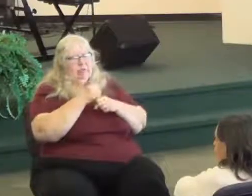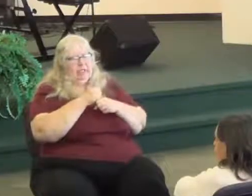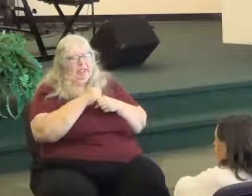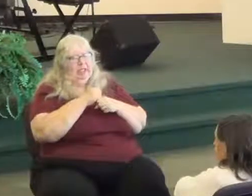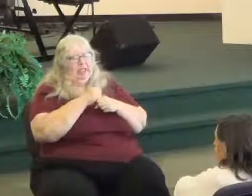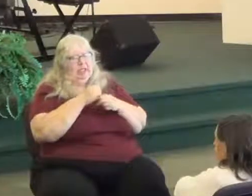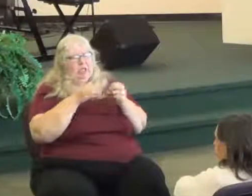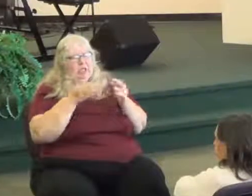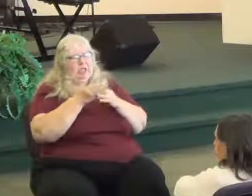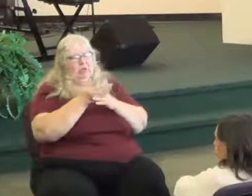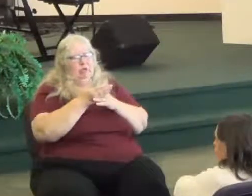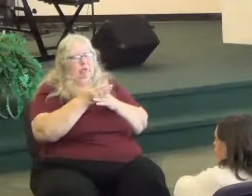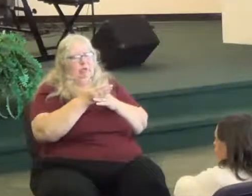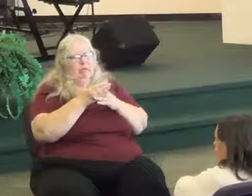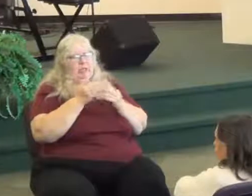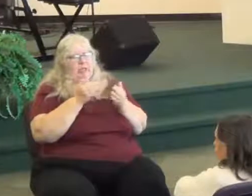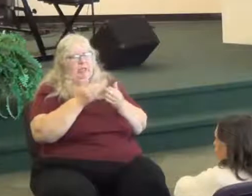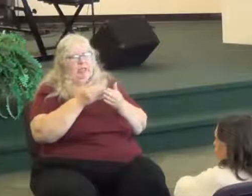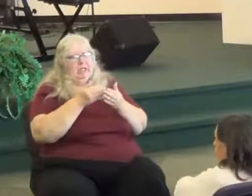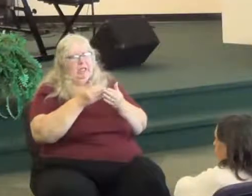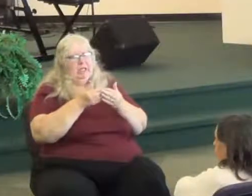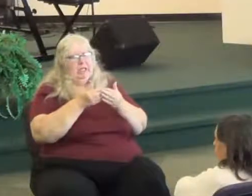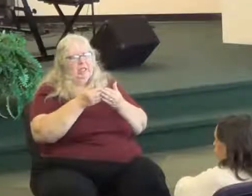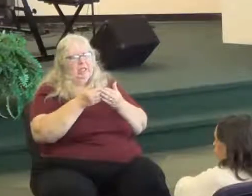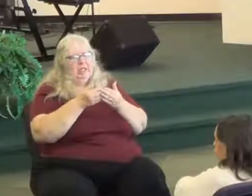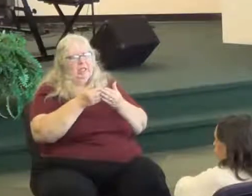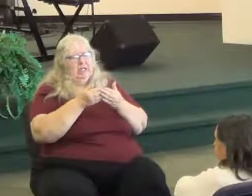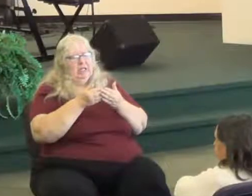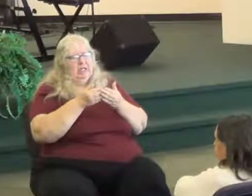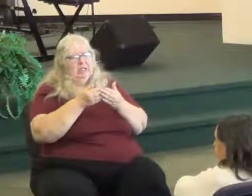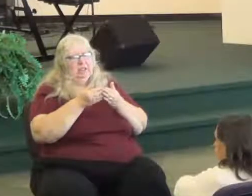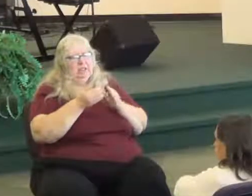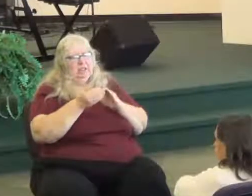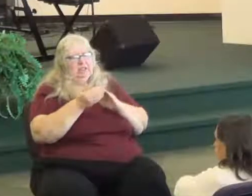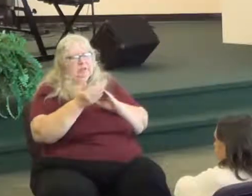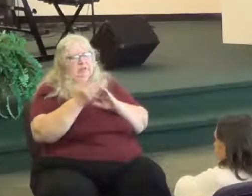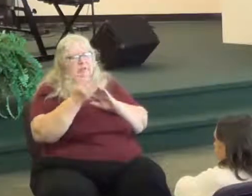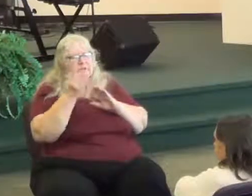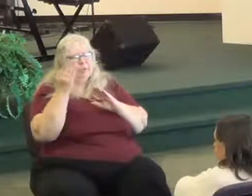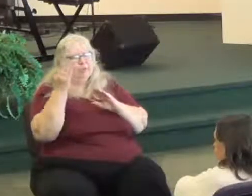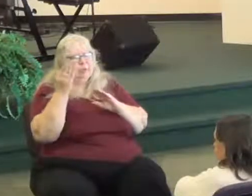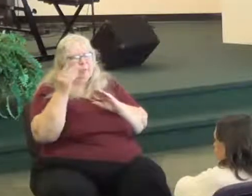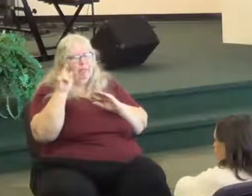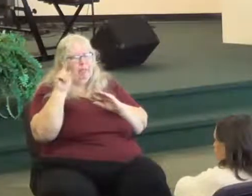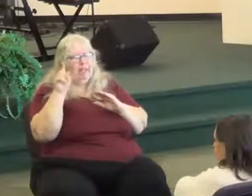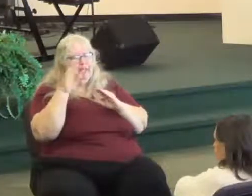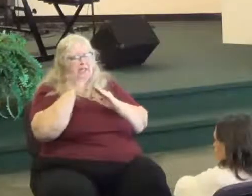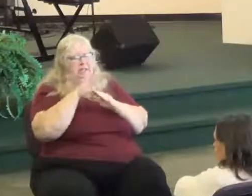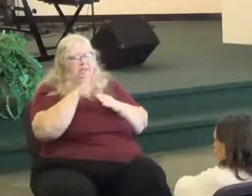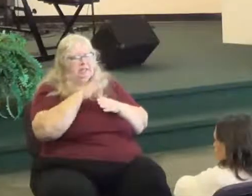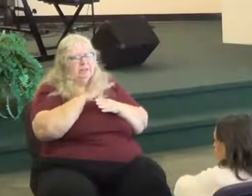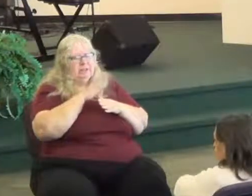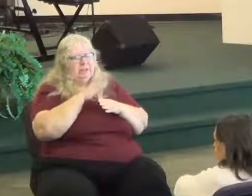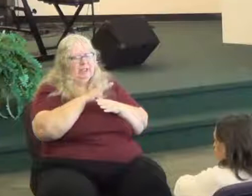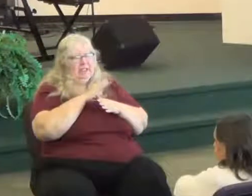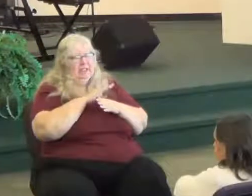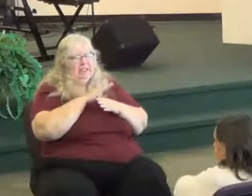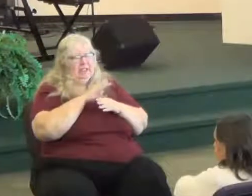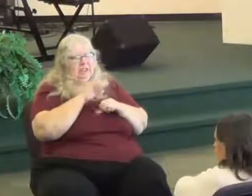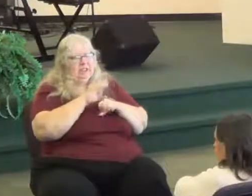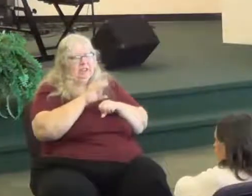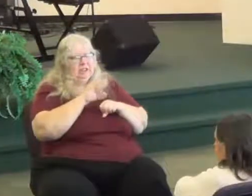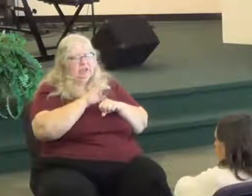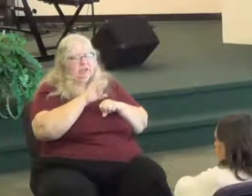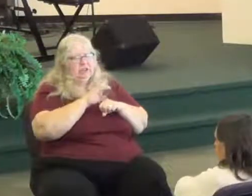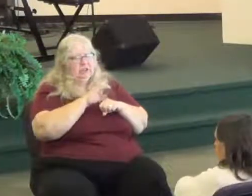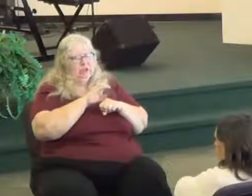before all things, and in him all things hold together. And he is the head of the body, the church. He is the beginning, the firstborn from the dead,